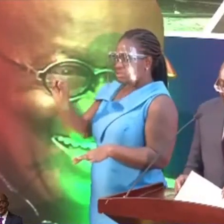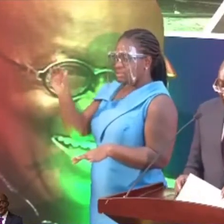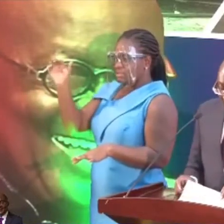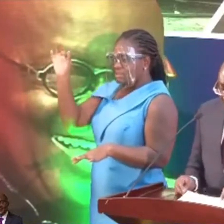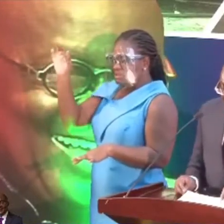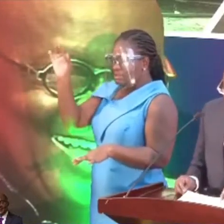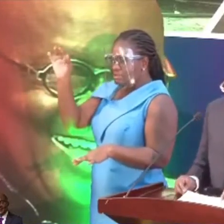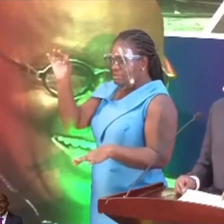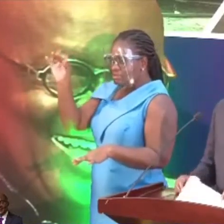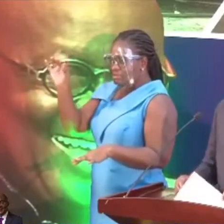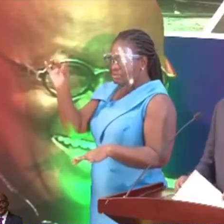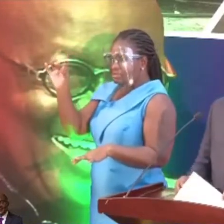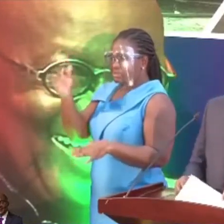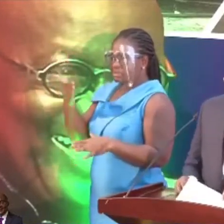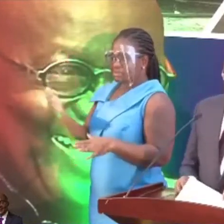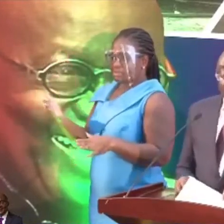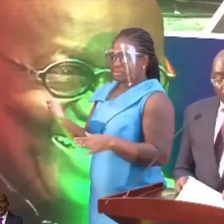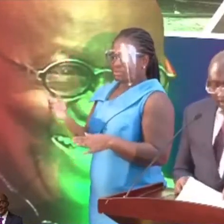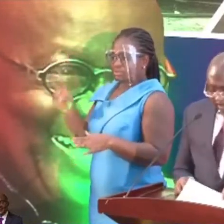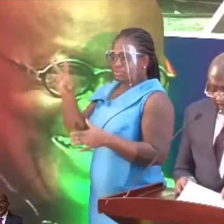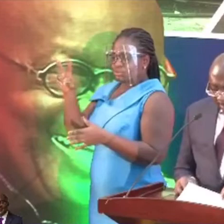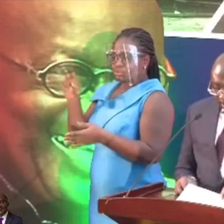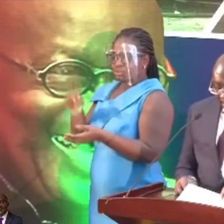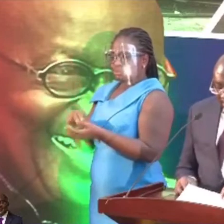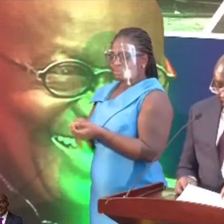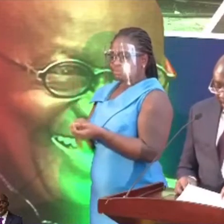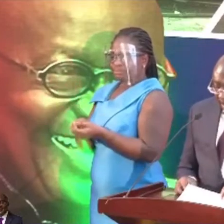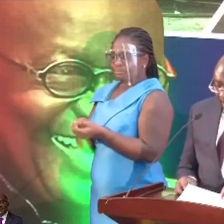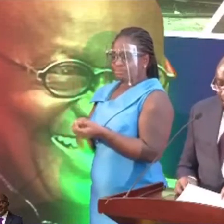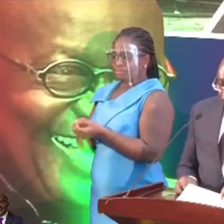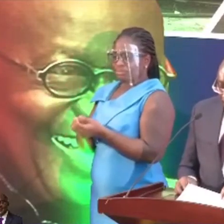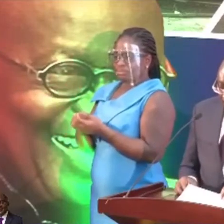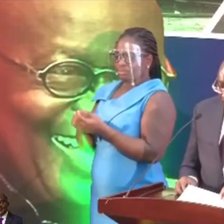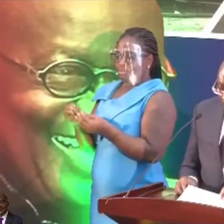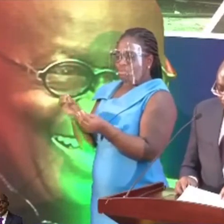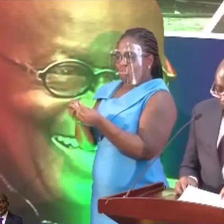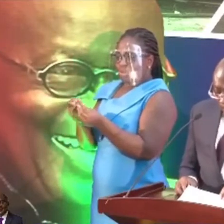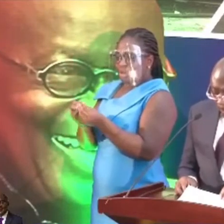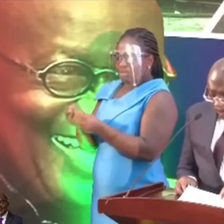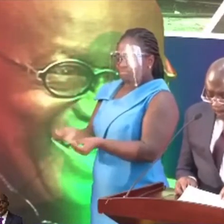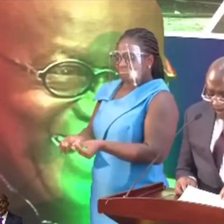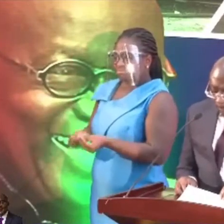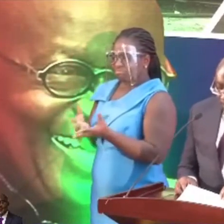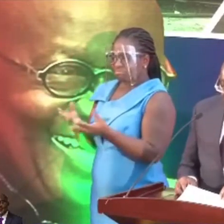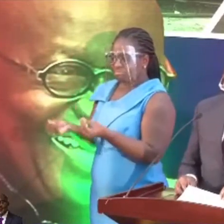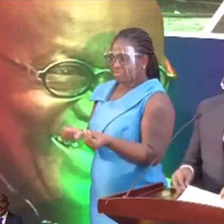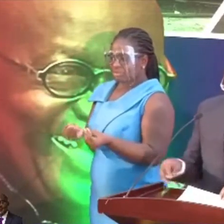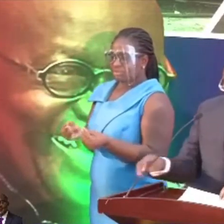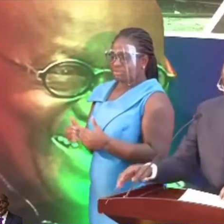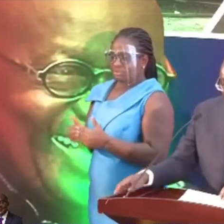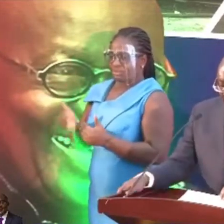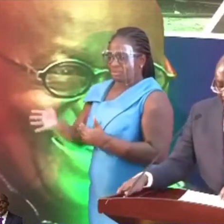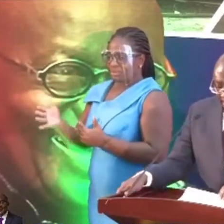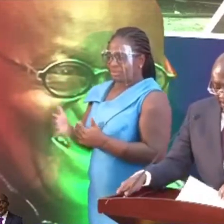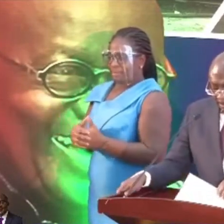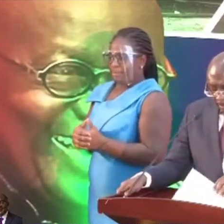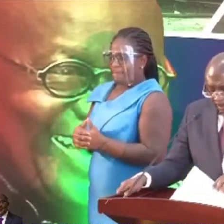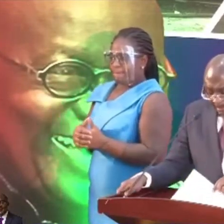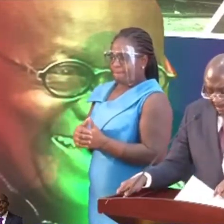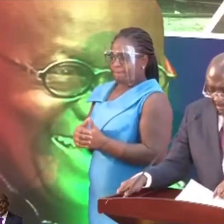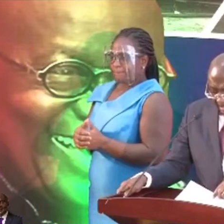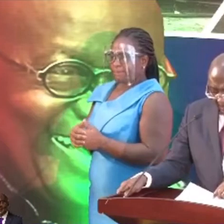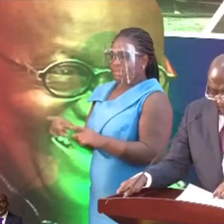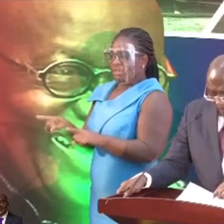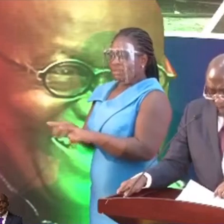9 substations are going on, and 2 bulk supply points are also ongoing. And you know, that